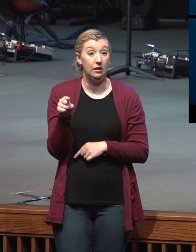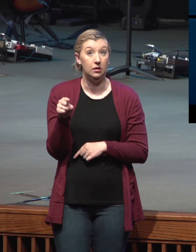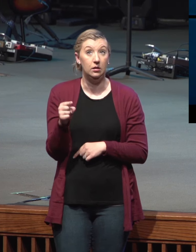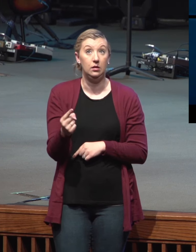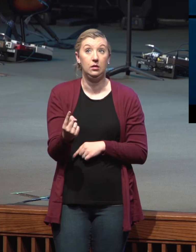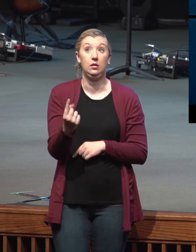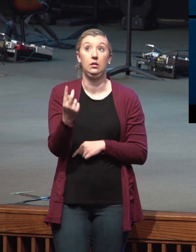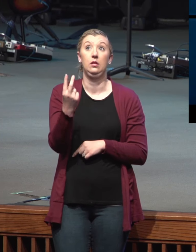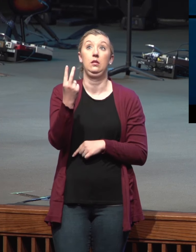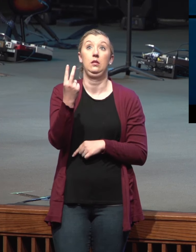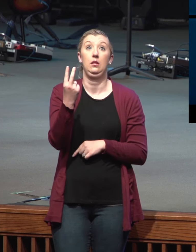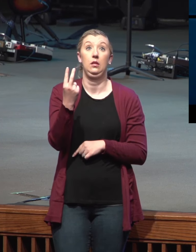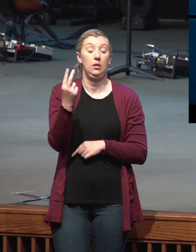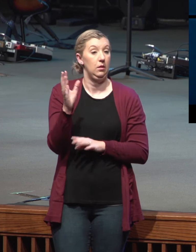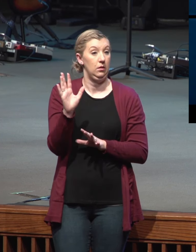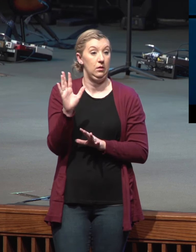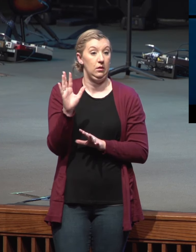terrifying.